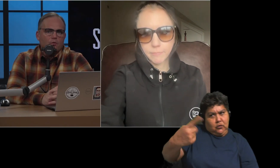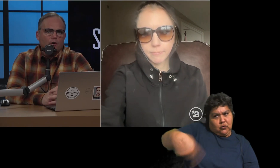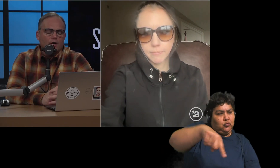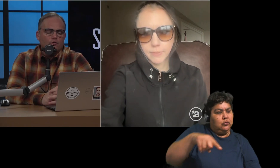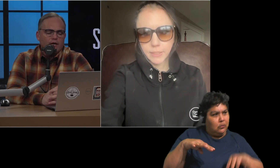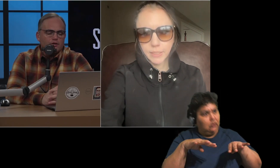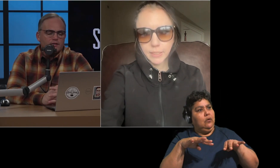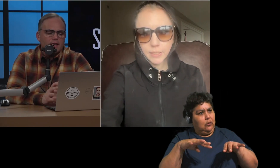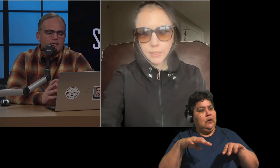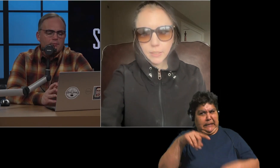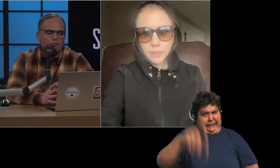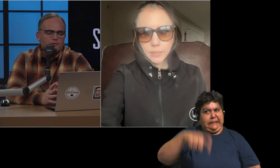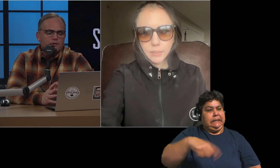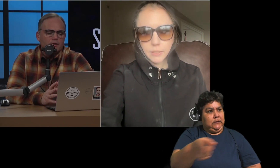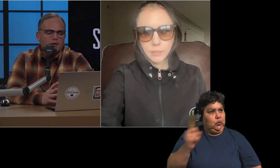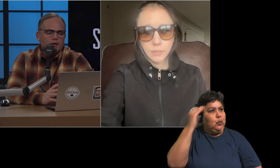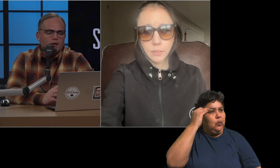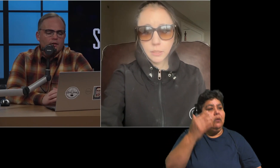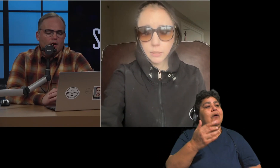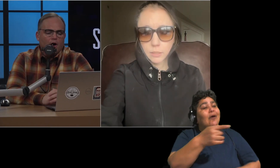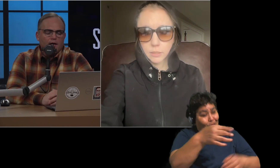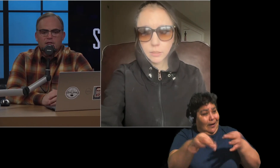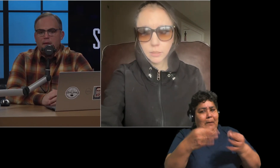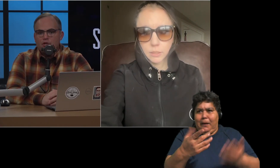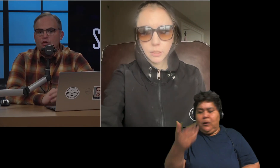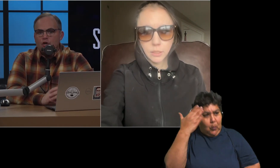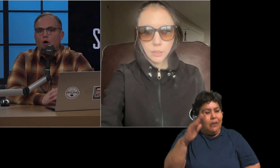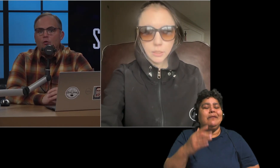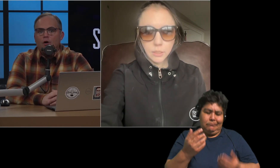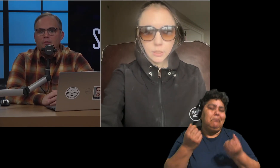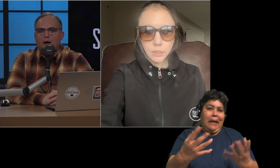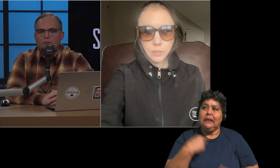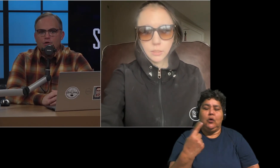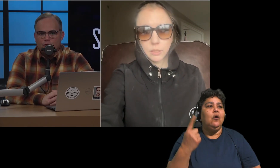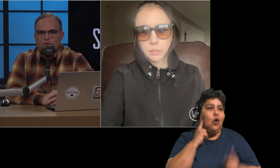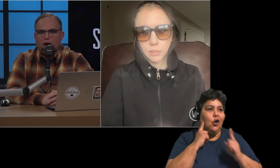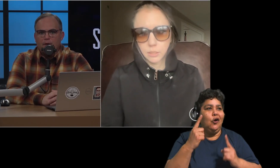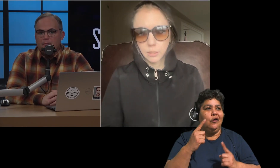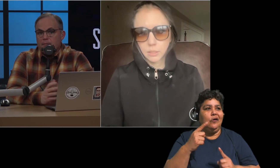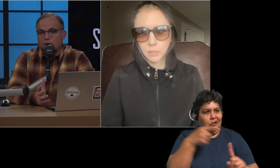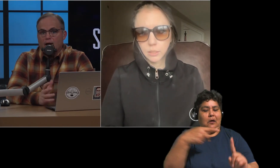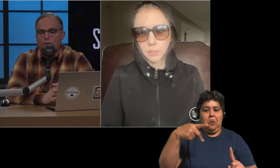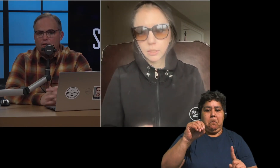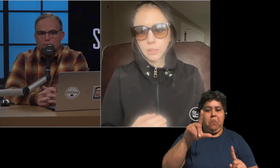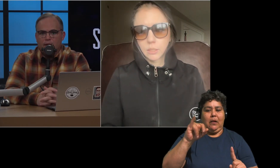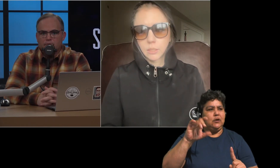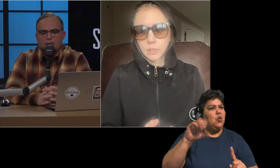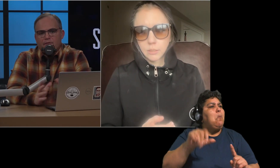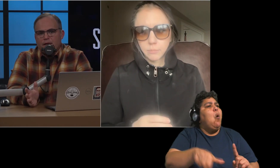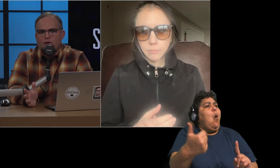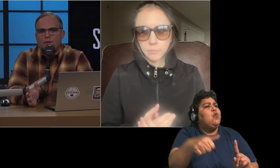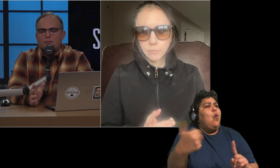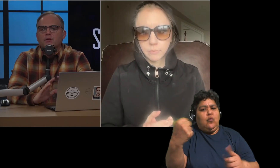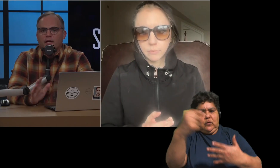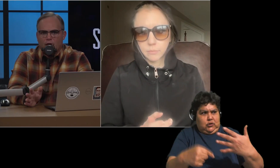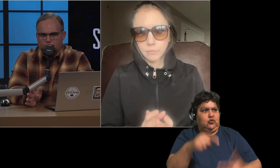some of the more egregious examples that our audience maybe should know about what you're describing, but maybe they're not aware of them yet? I mean,